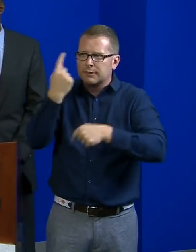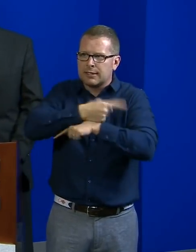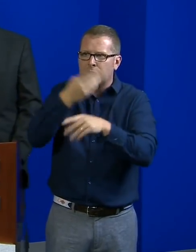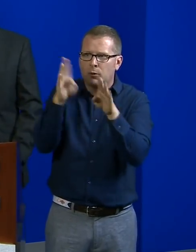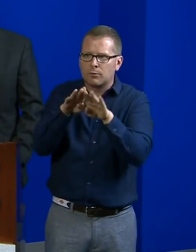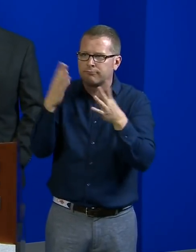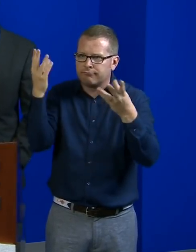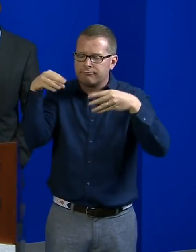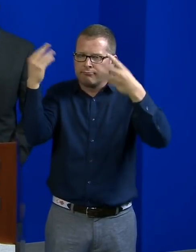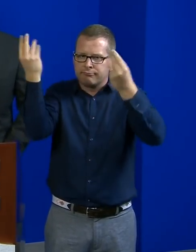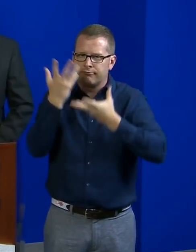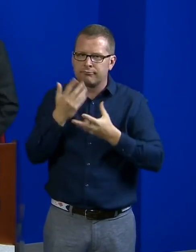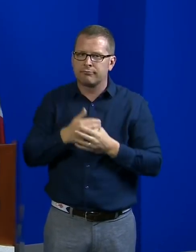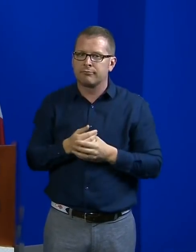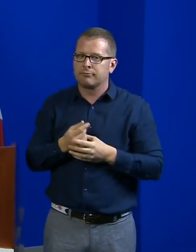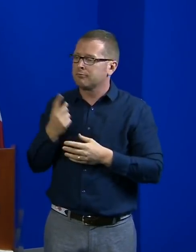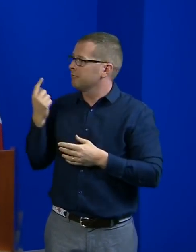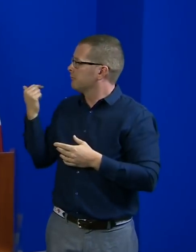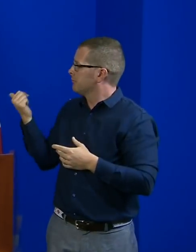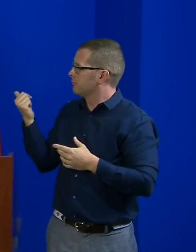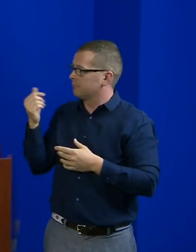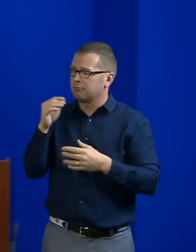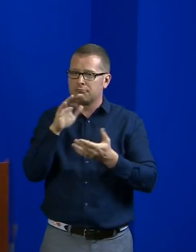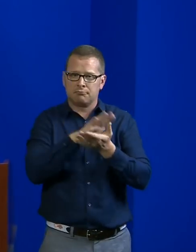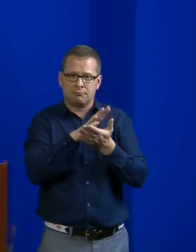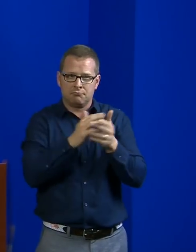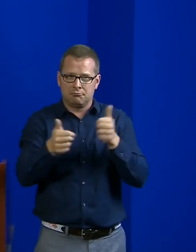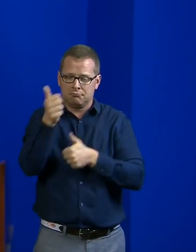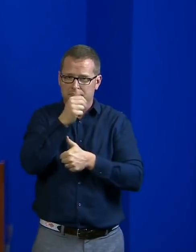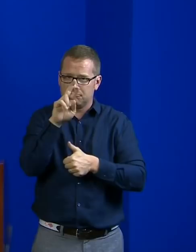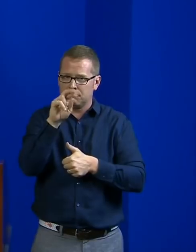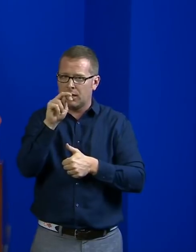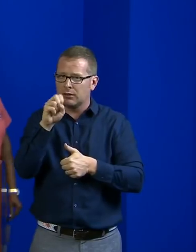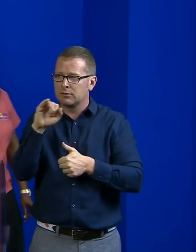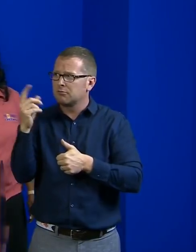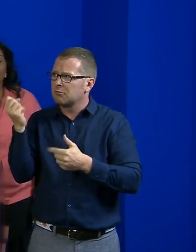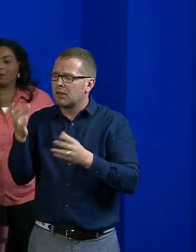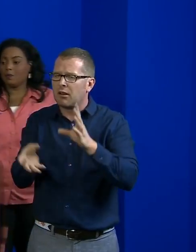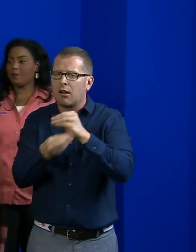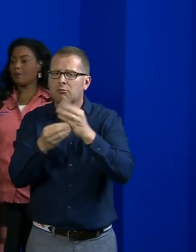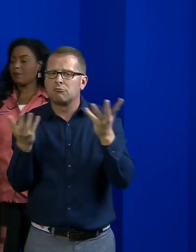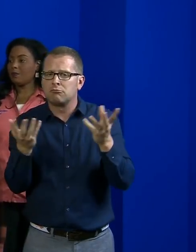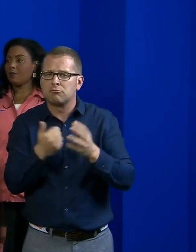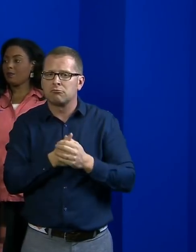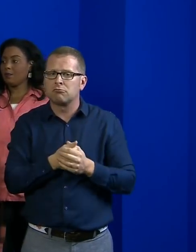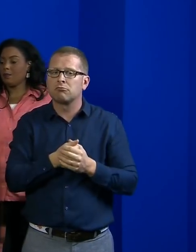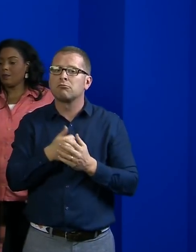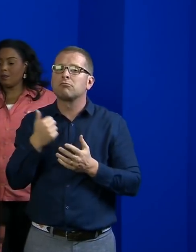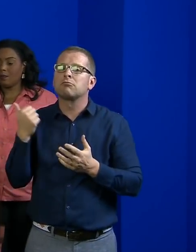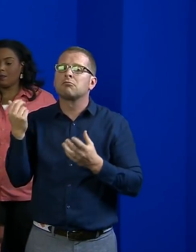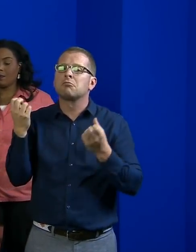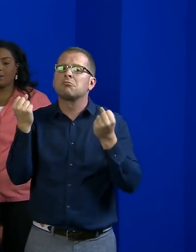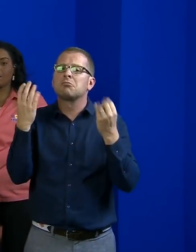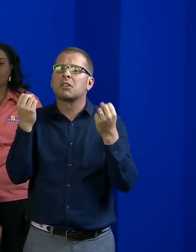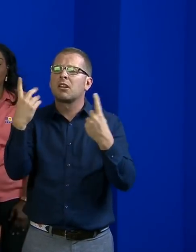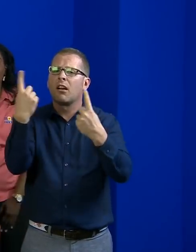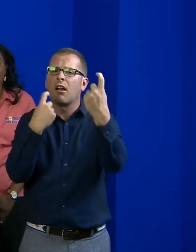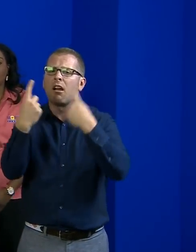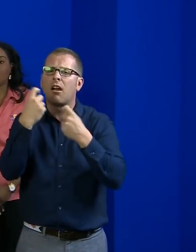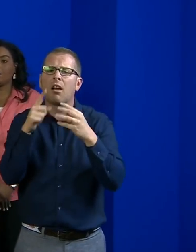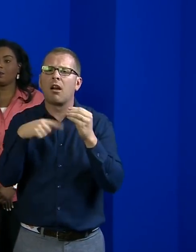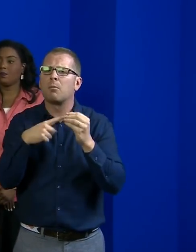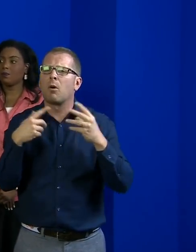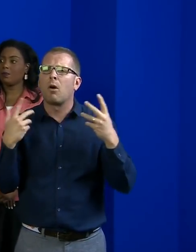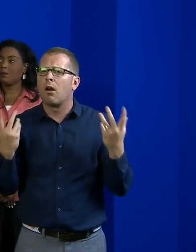Yes. Okay. Superintendent Runcie, followed by the sheriff. Thank you, Mayor. Just want to mention one other thing. We've been receiving inquiries about, I know this